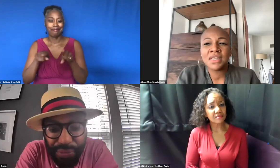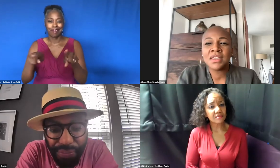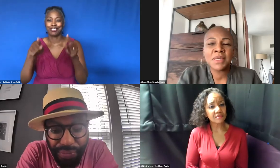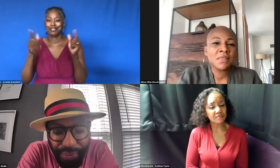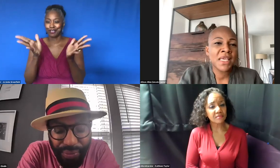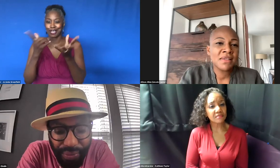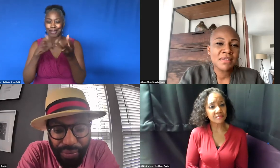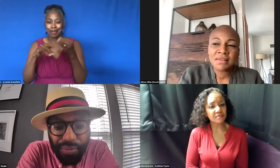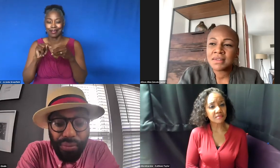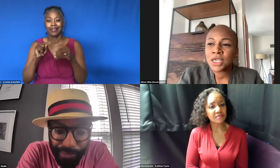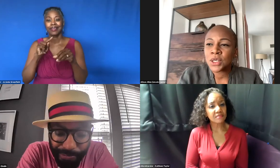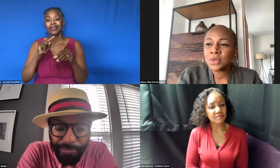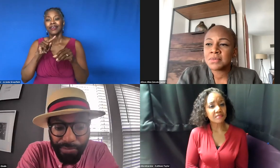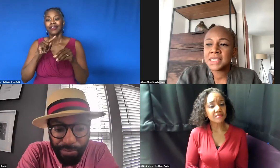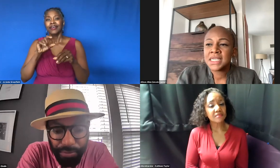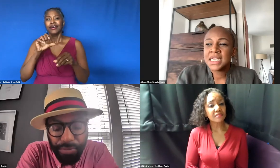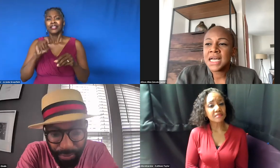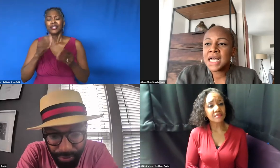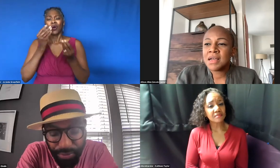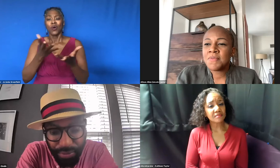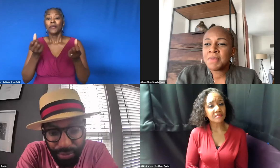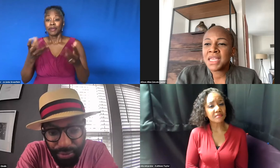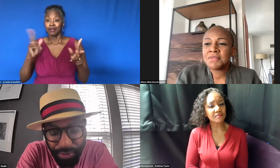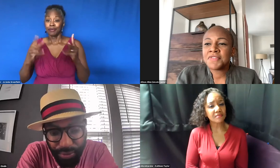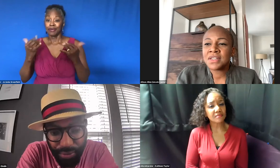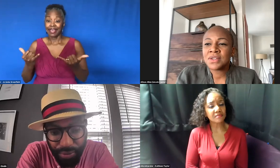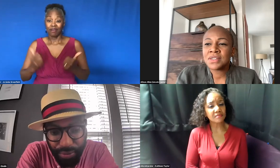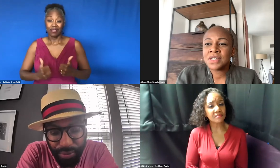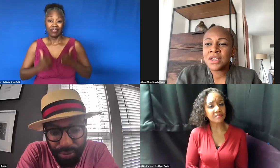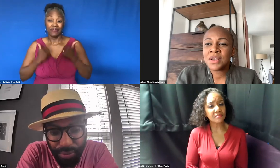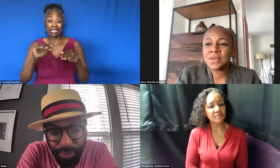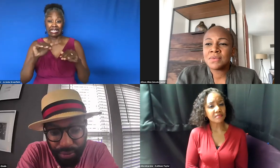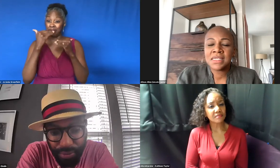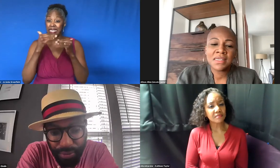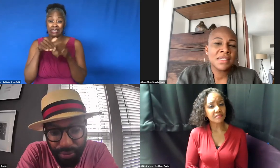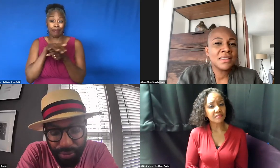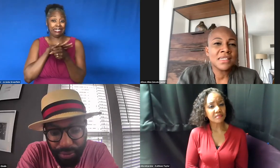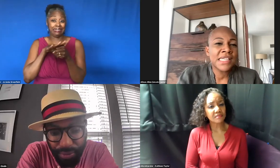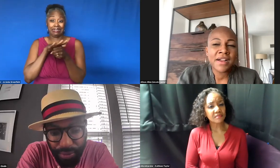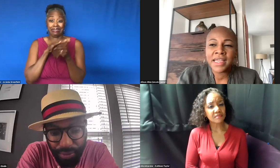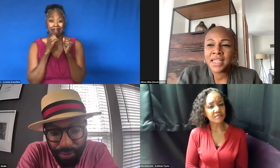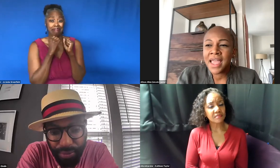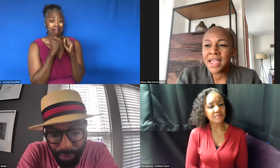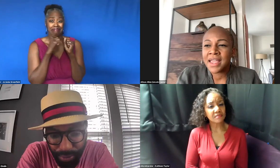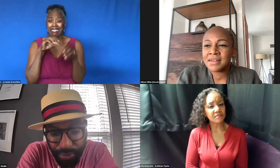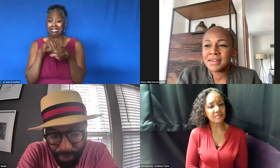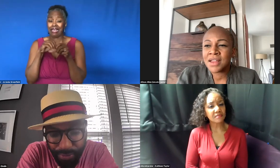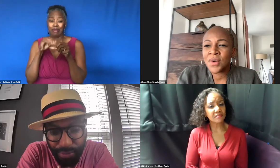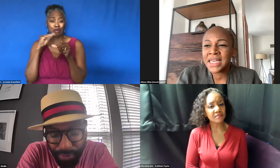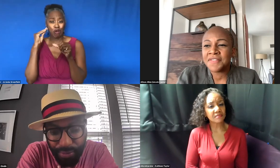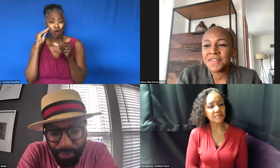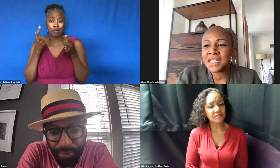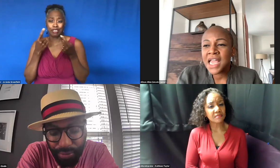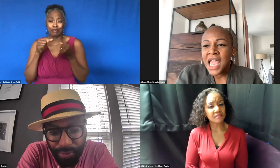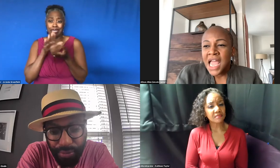and within limited spaces in their home that make them feel, you know, sedentary and, you